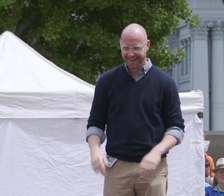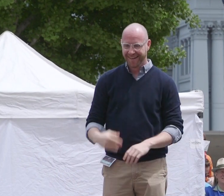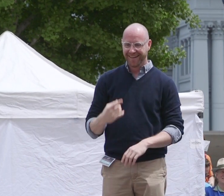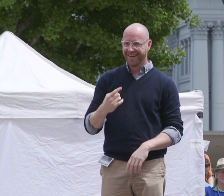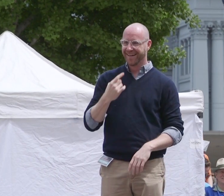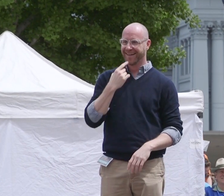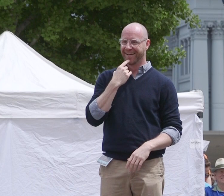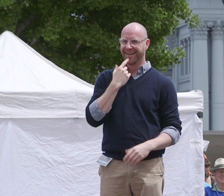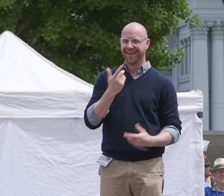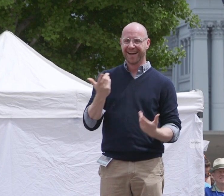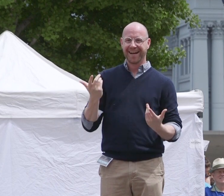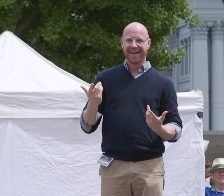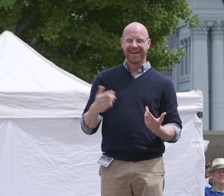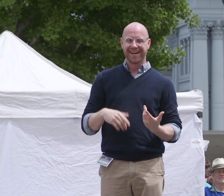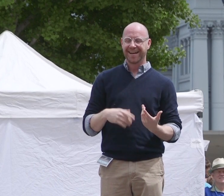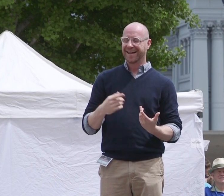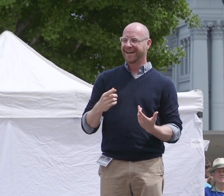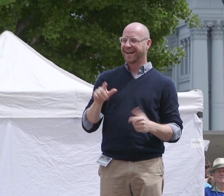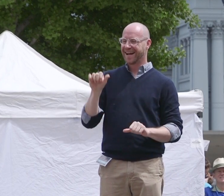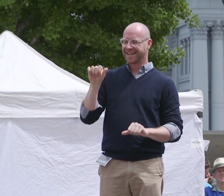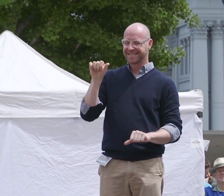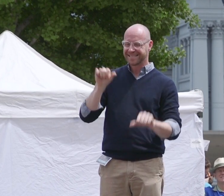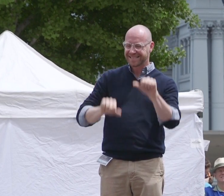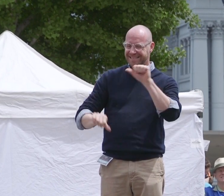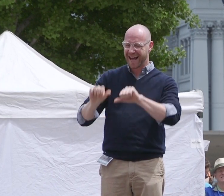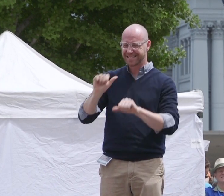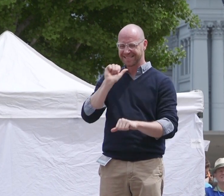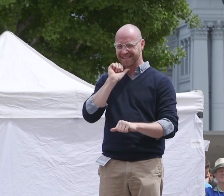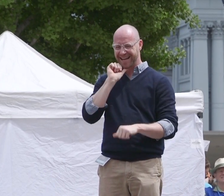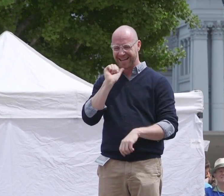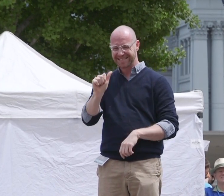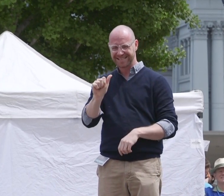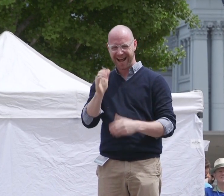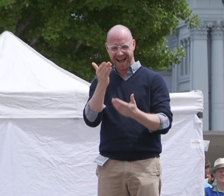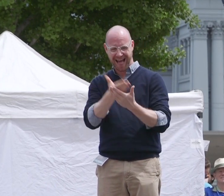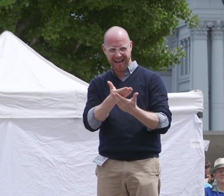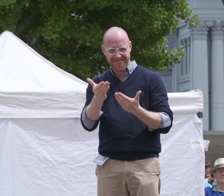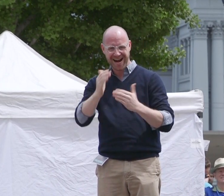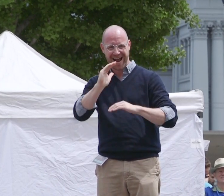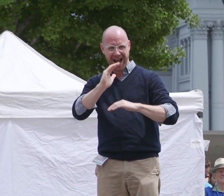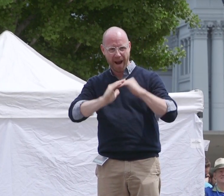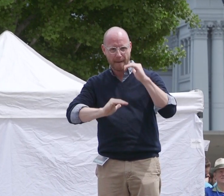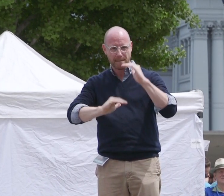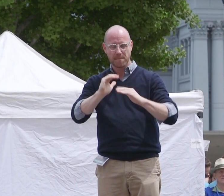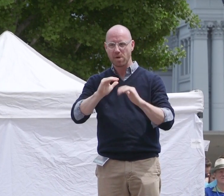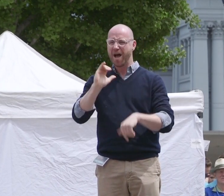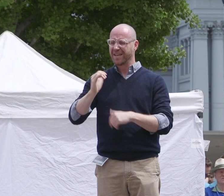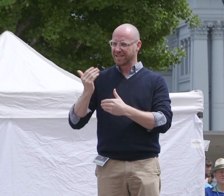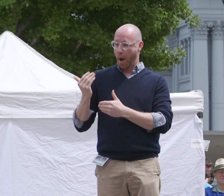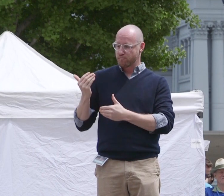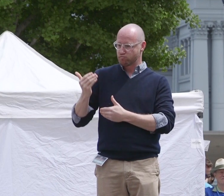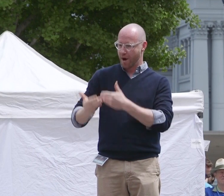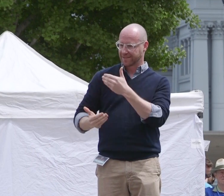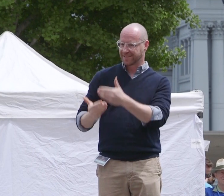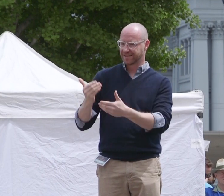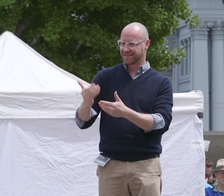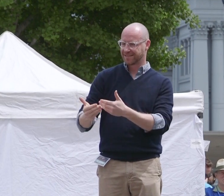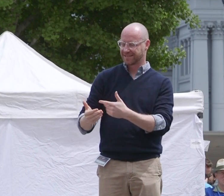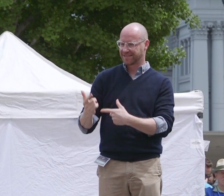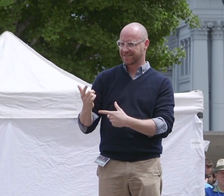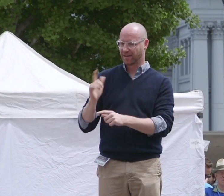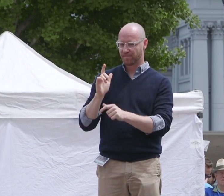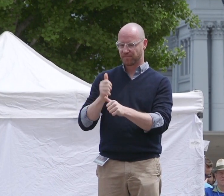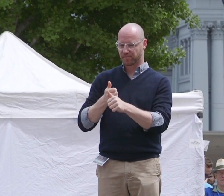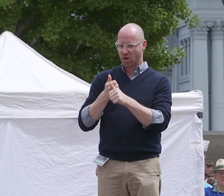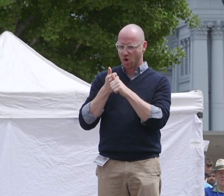Science is not an edifice or a citadel. It is a process. To riff off of Robert Pirsig,